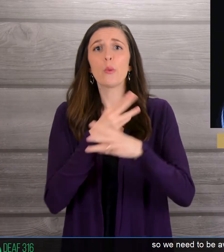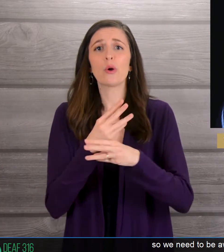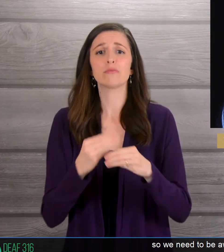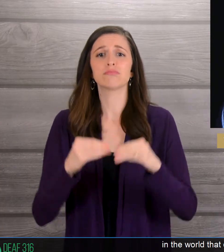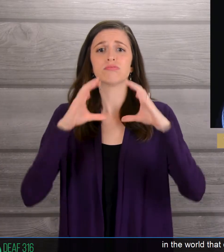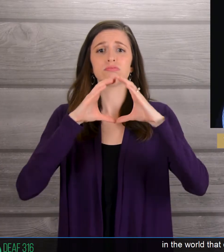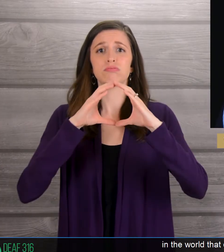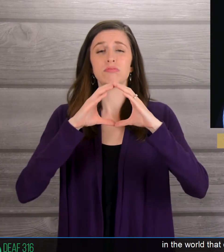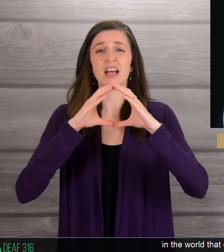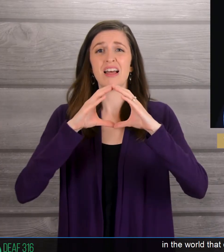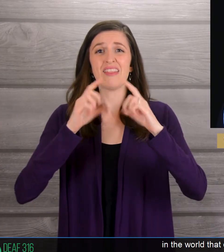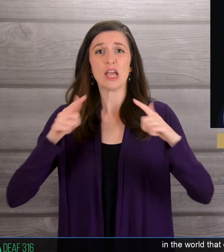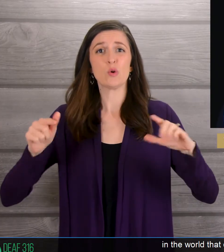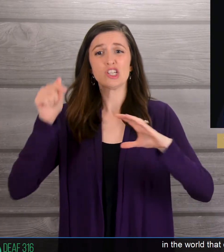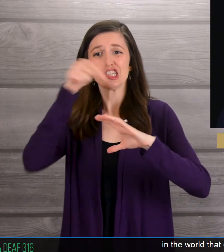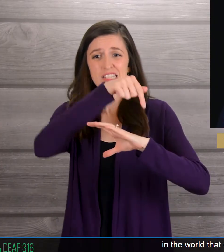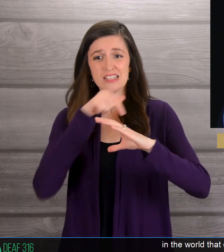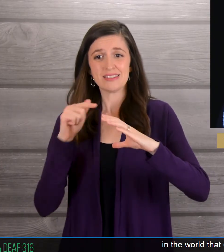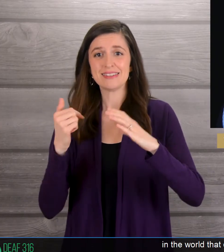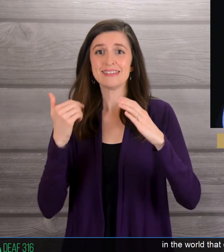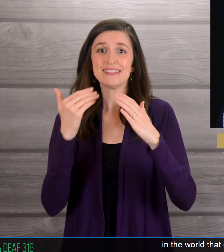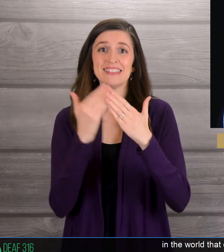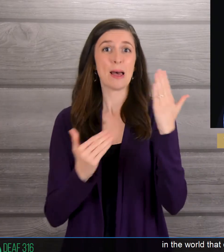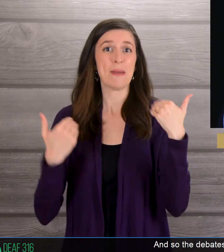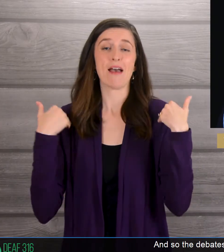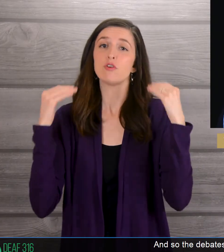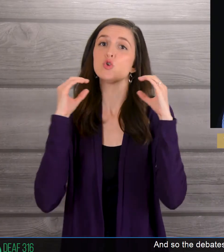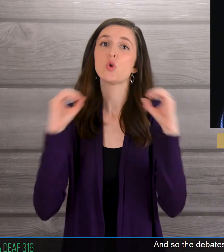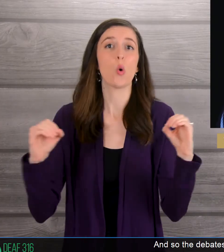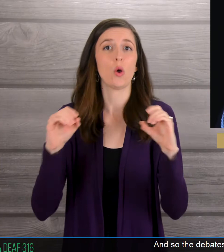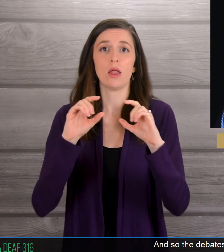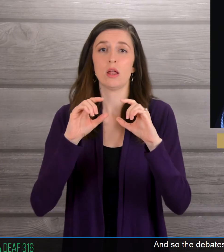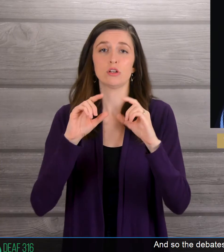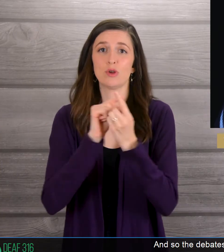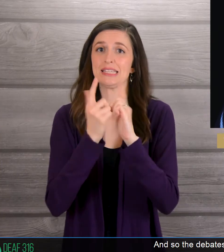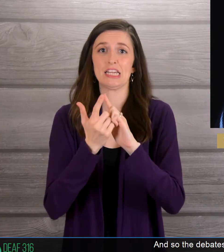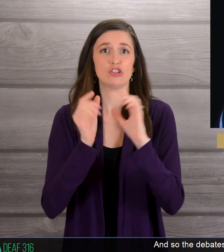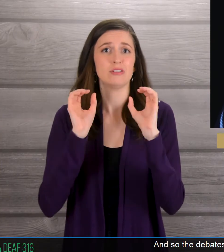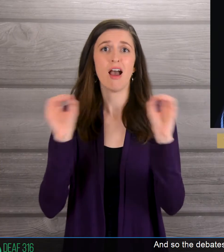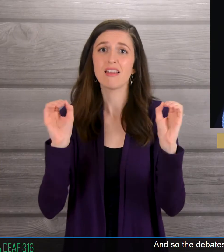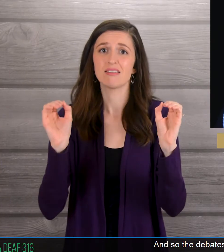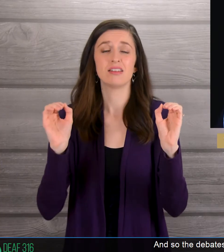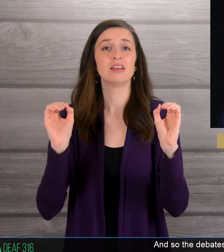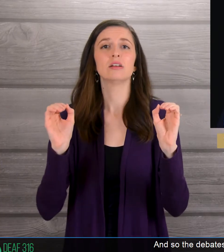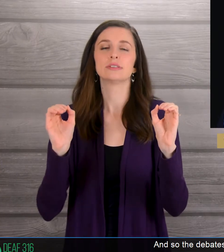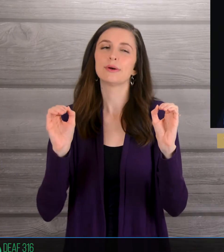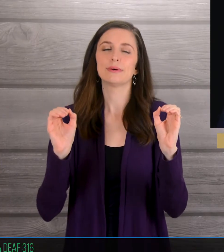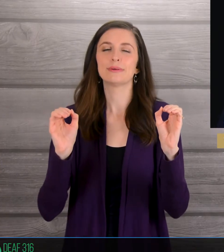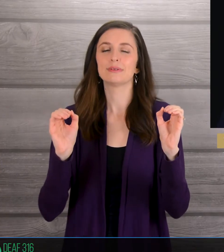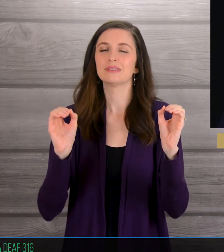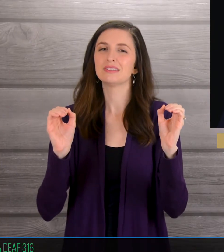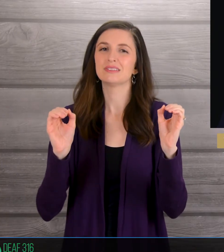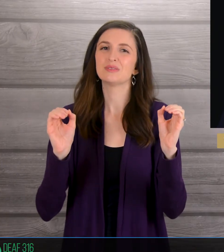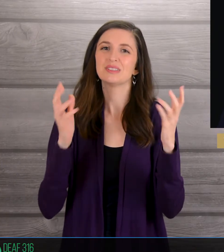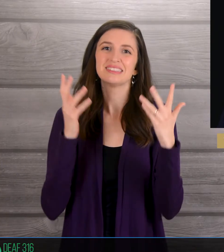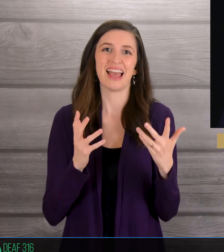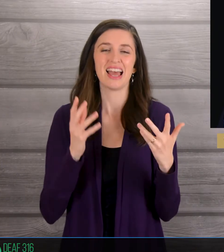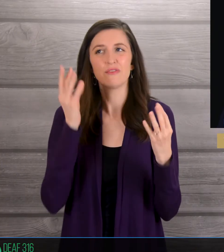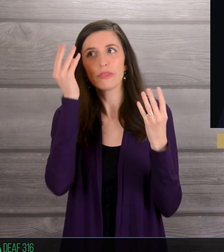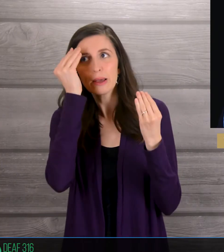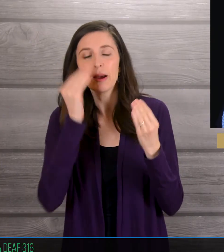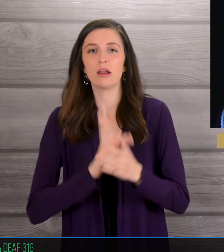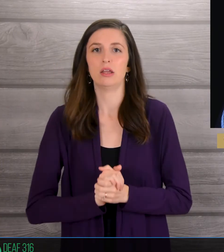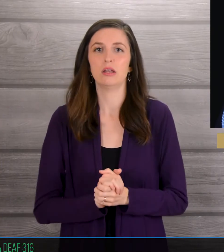many languages in the world that do not even have one translation. And so the debates that we sometimes have among ourselves are kind of silly in light of